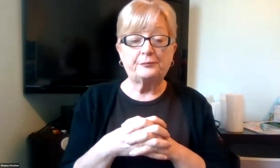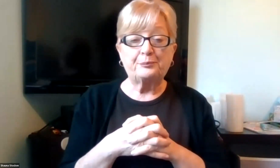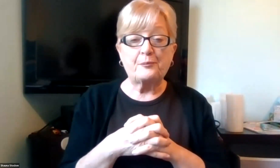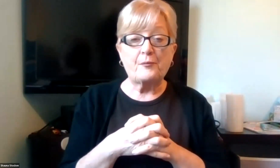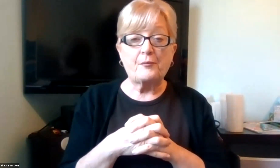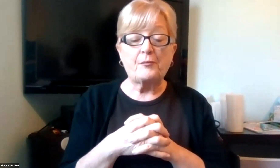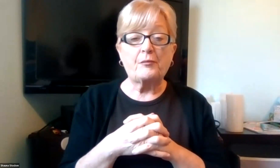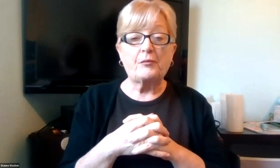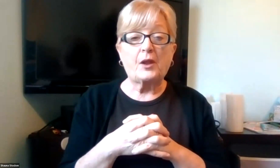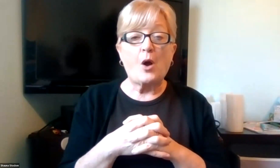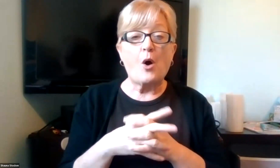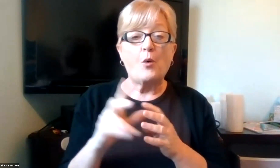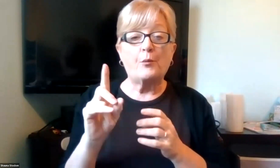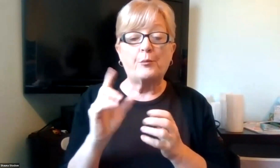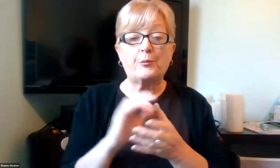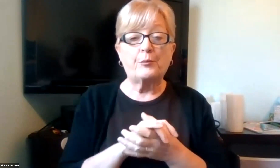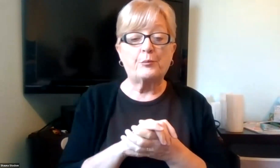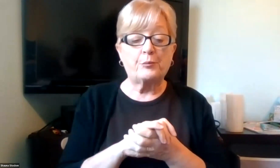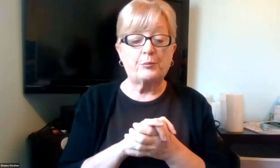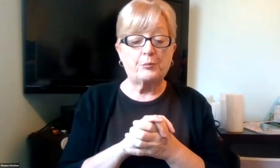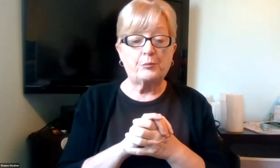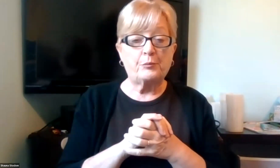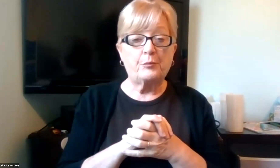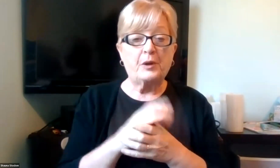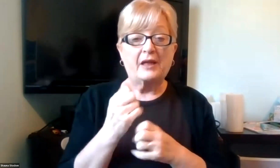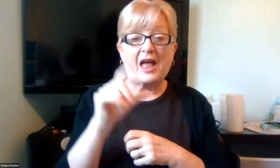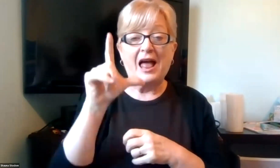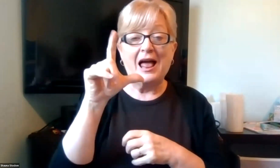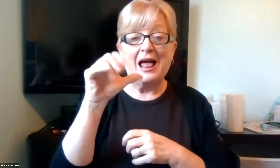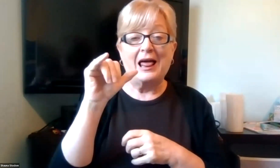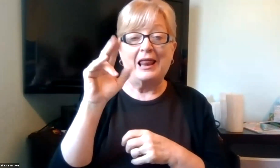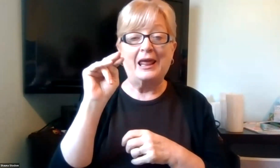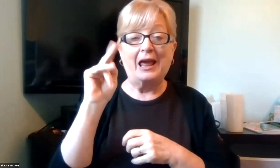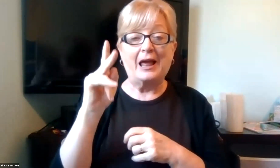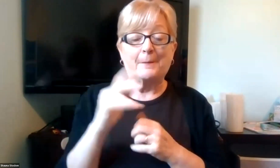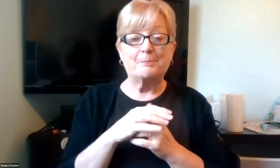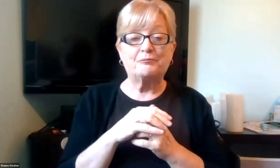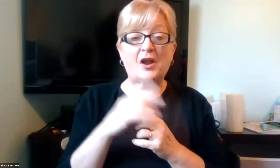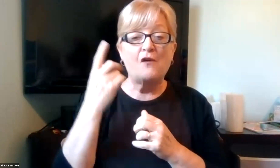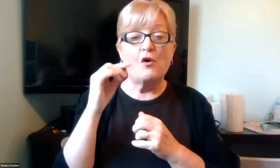Oh, and let me get that link for the resource sheet.